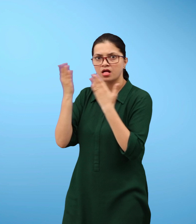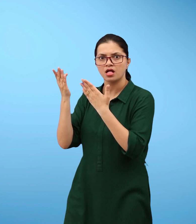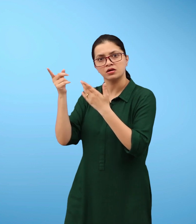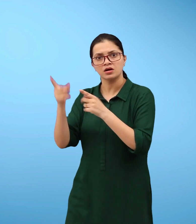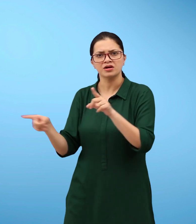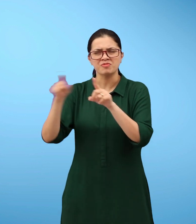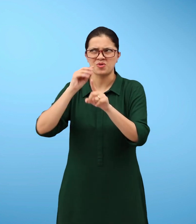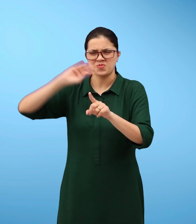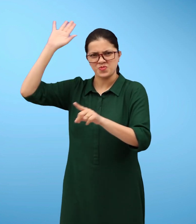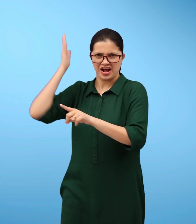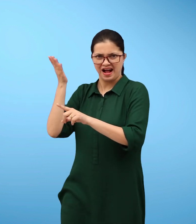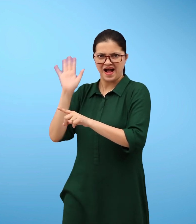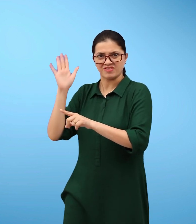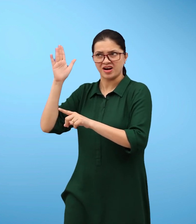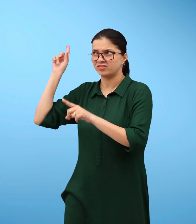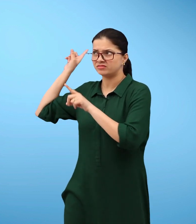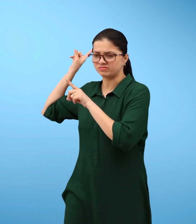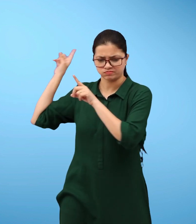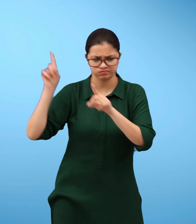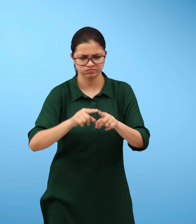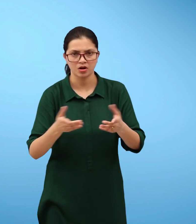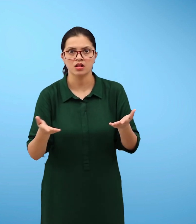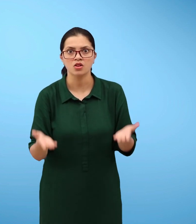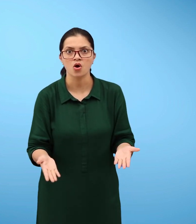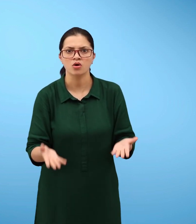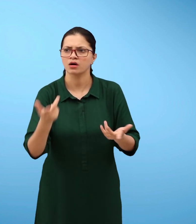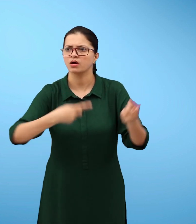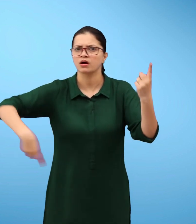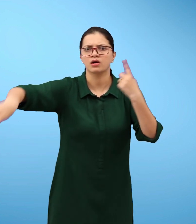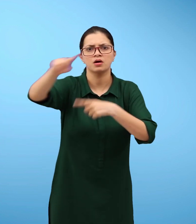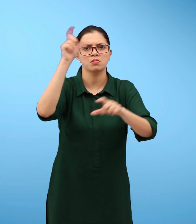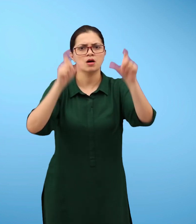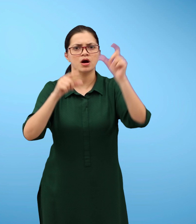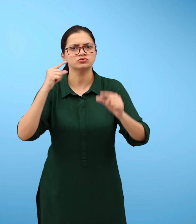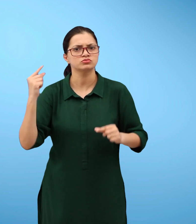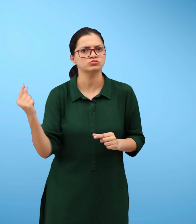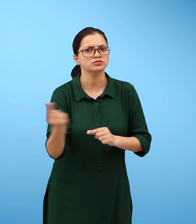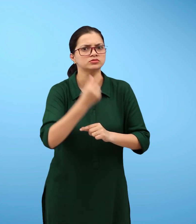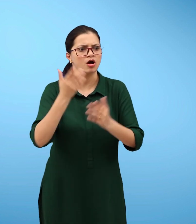which is nearly as accurate as the formula we use today.